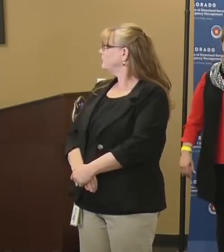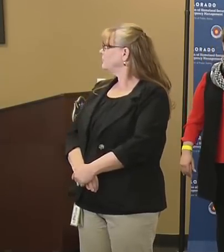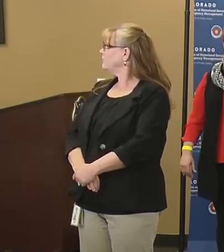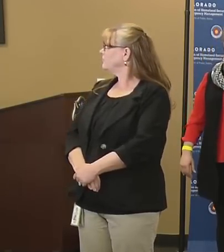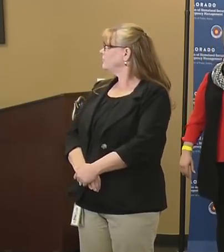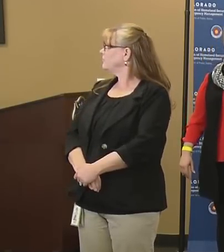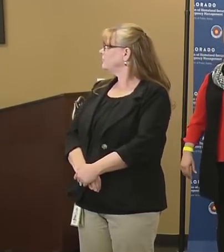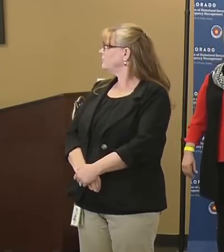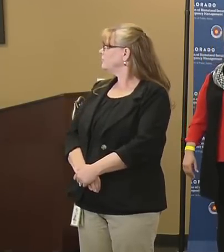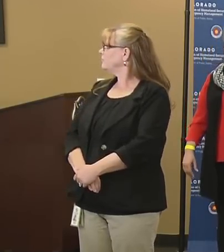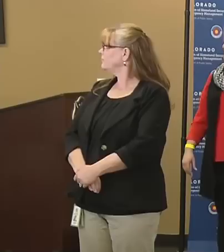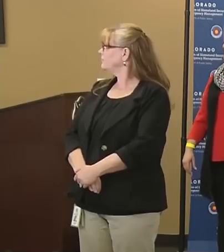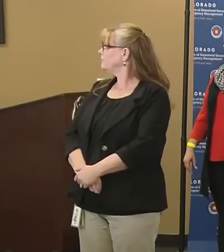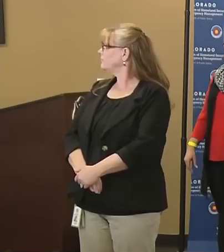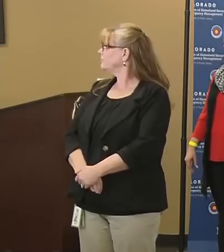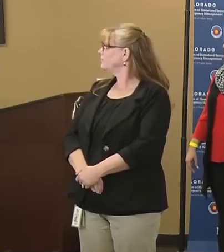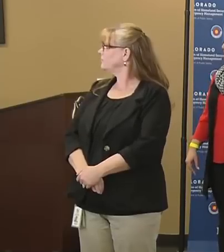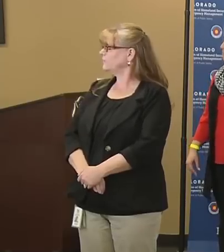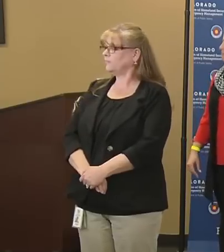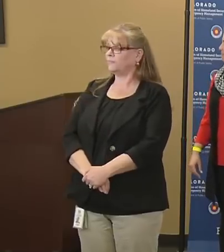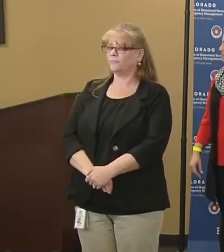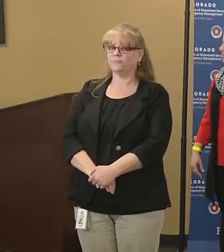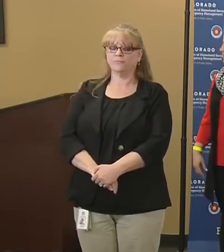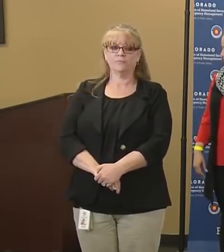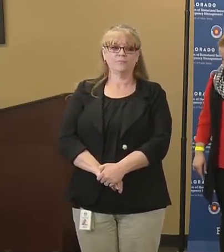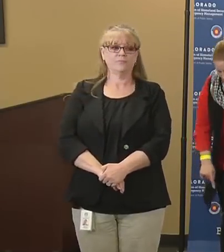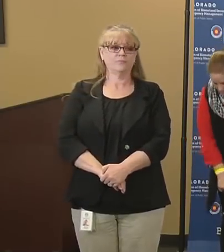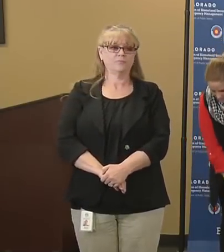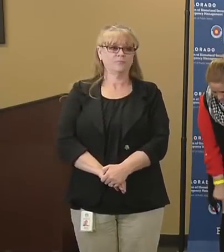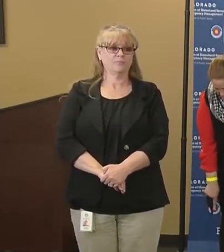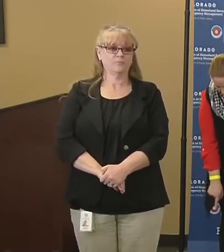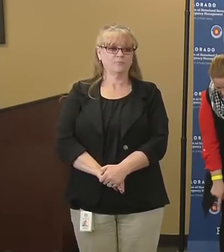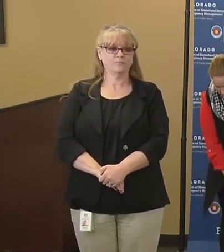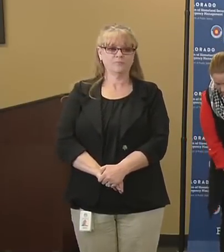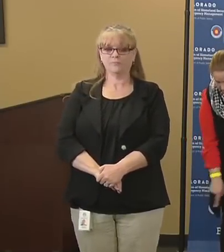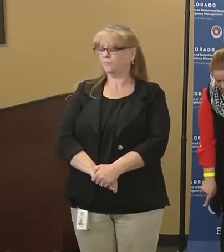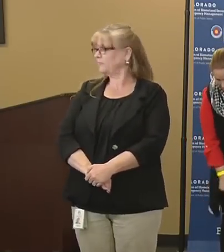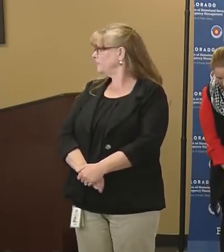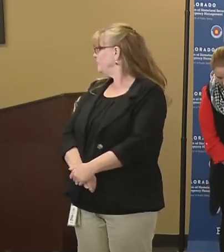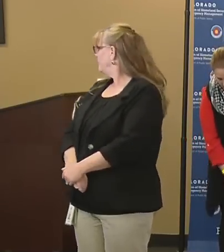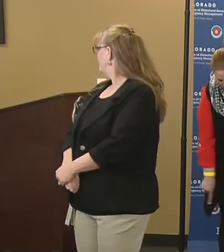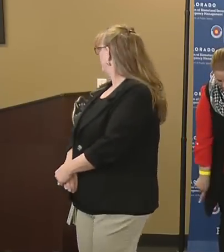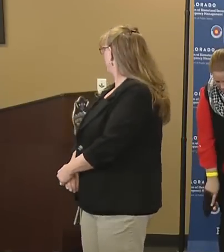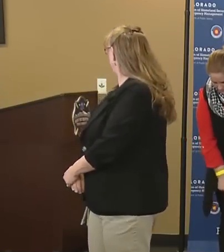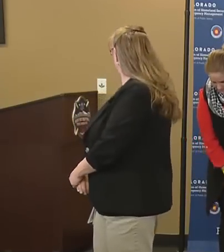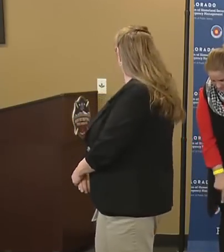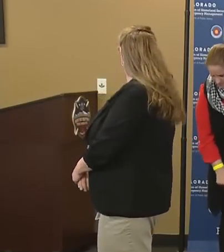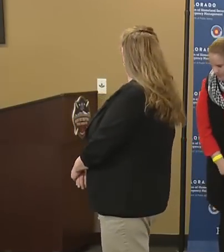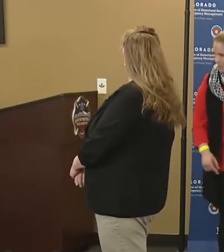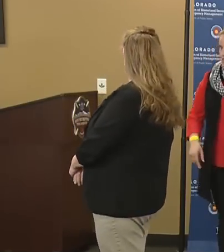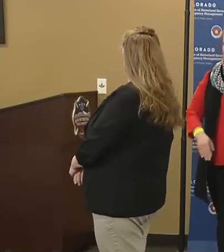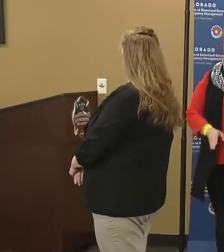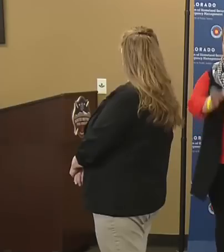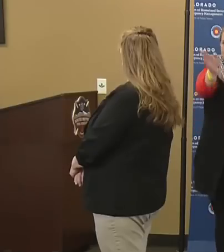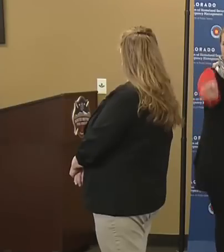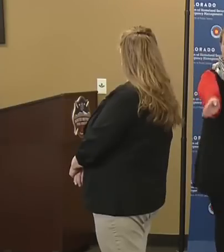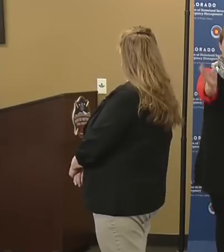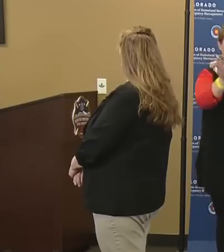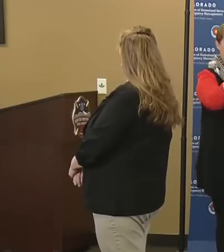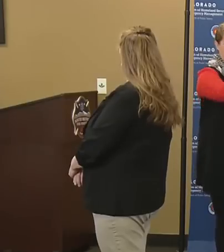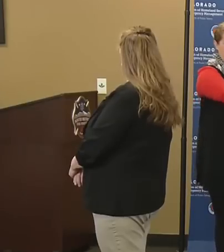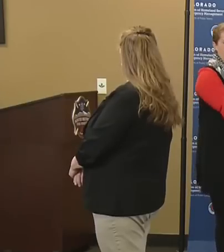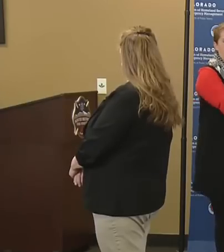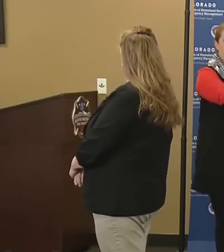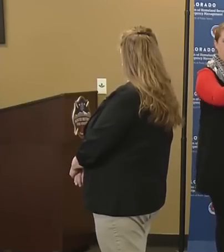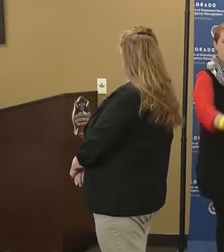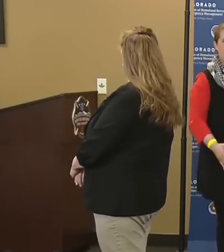to begin sooner rather than later. It is Okay. running about a half hour behind. X, And if there's right here. fresh data or fresh briefing, Because then the he's governor 6 would